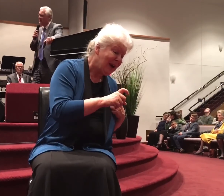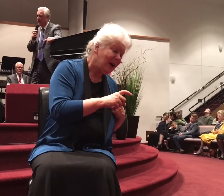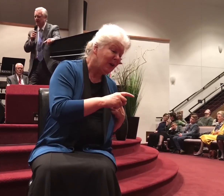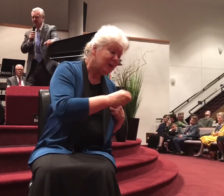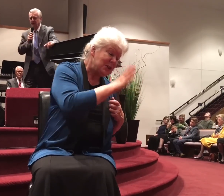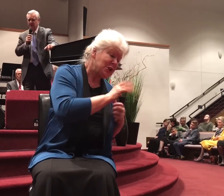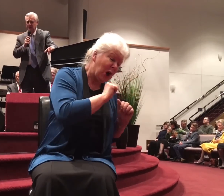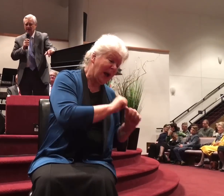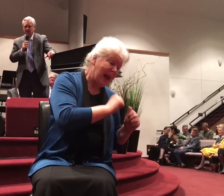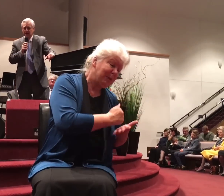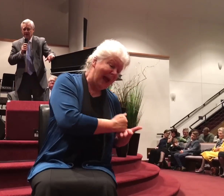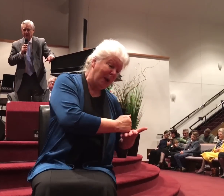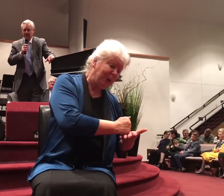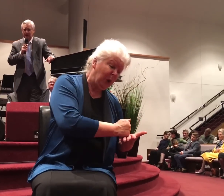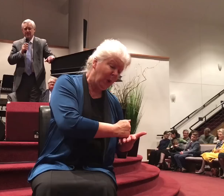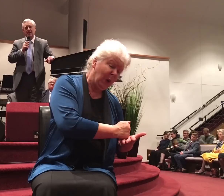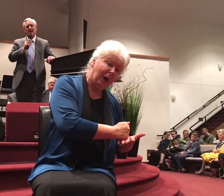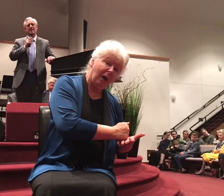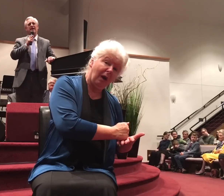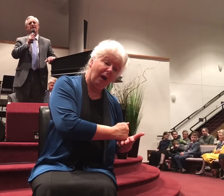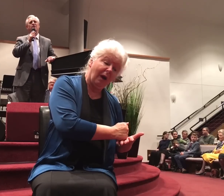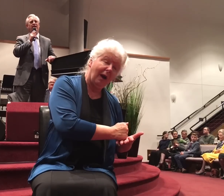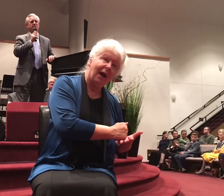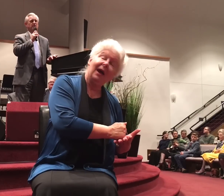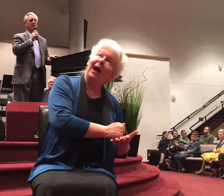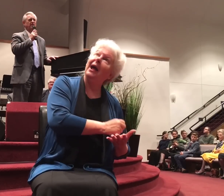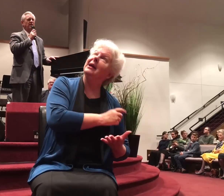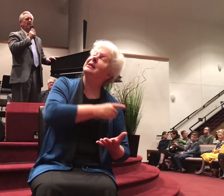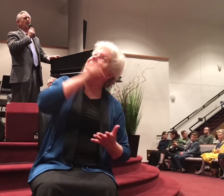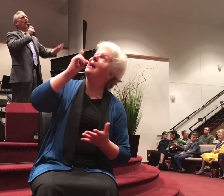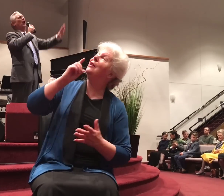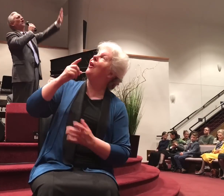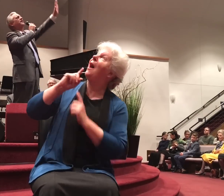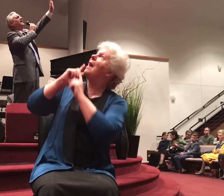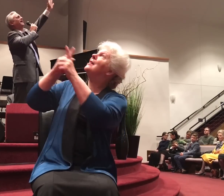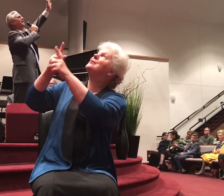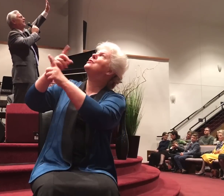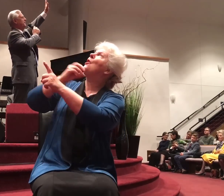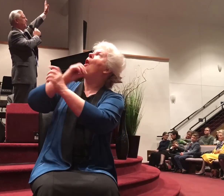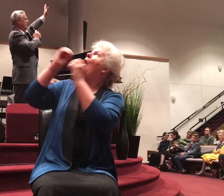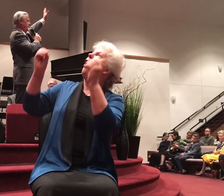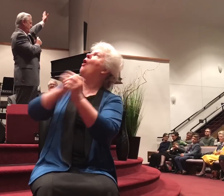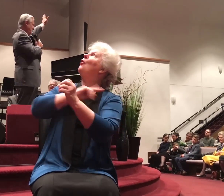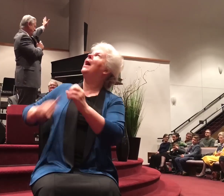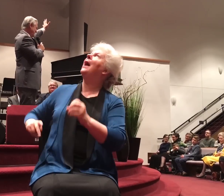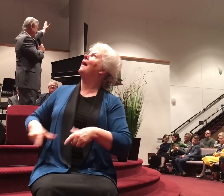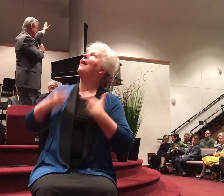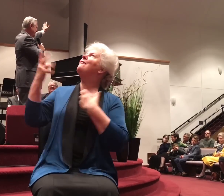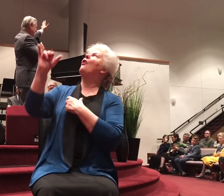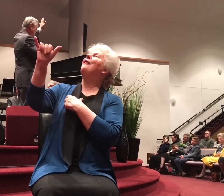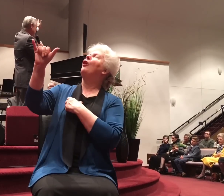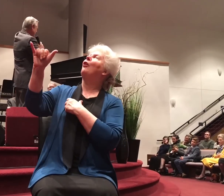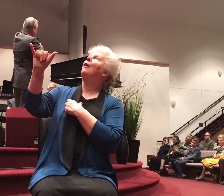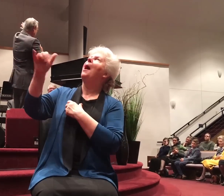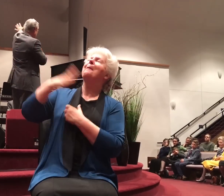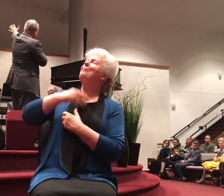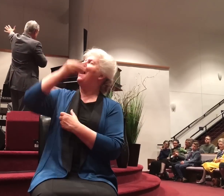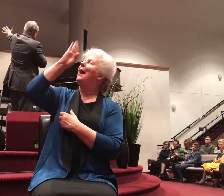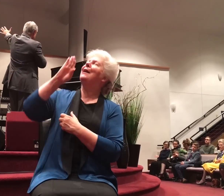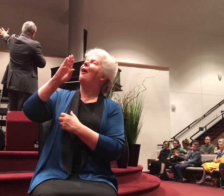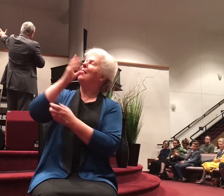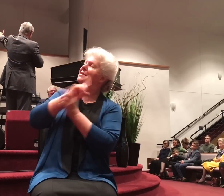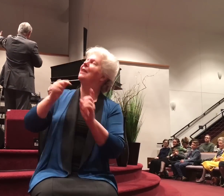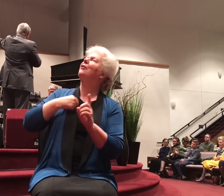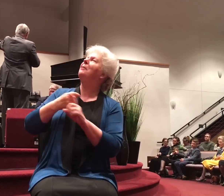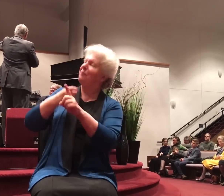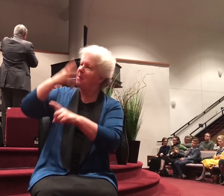able to help you out? And Daniel answered, oh, king, live forever. My God has